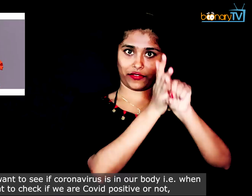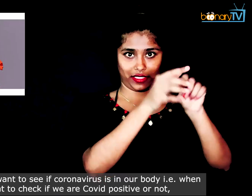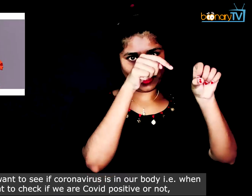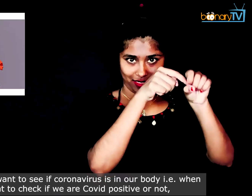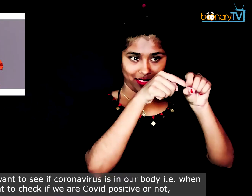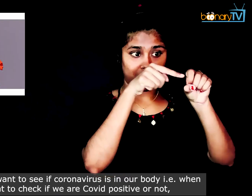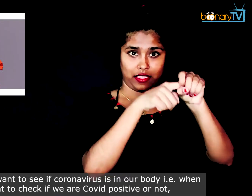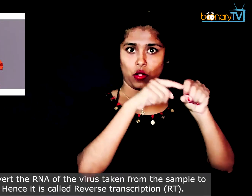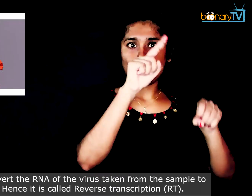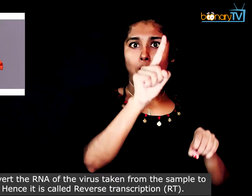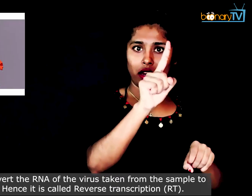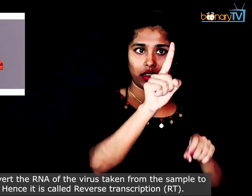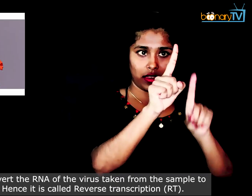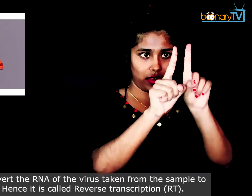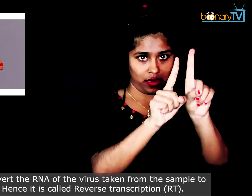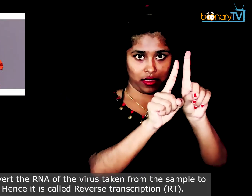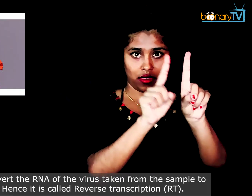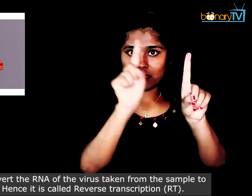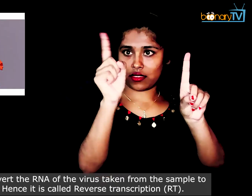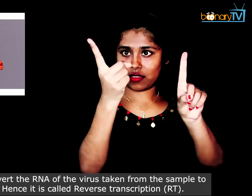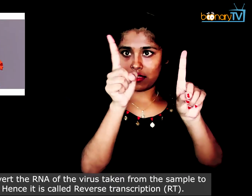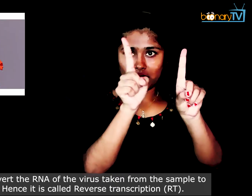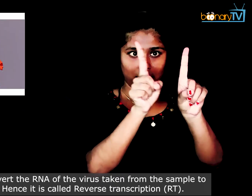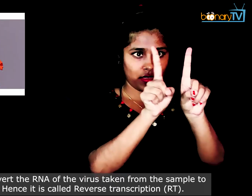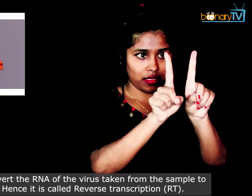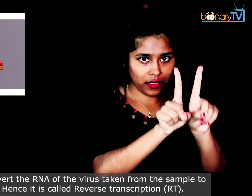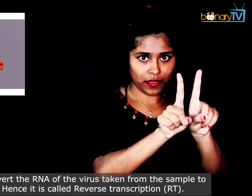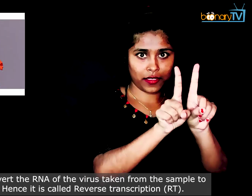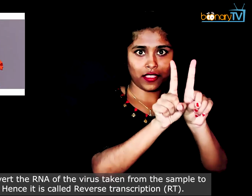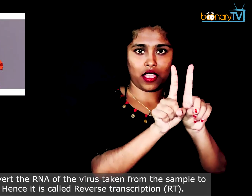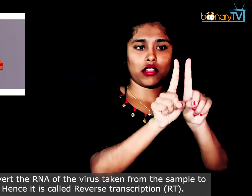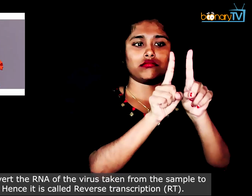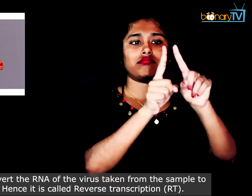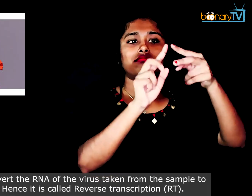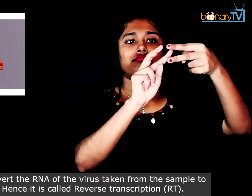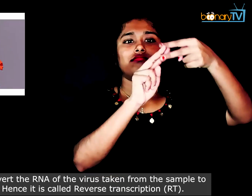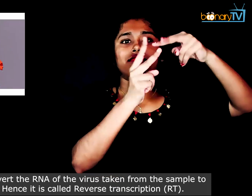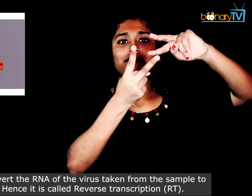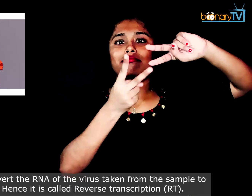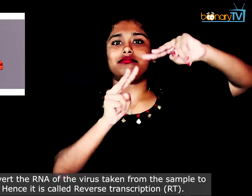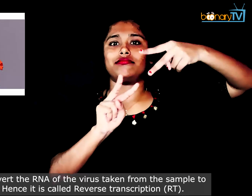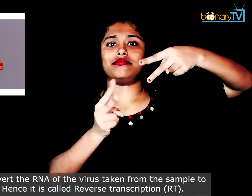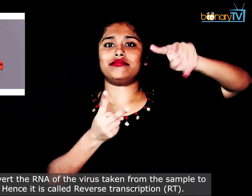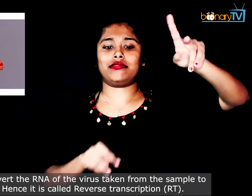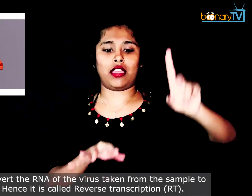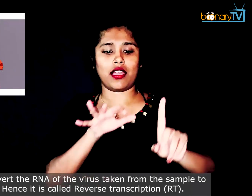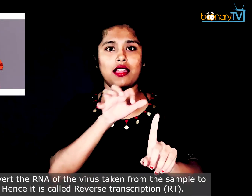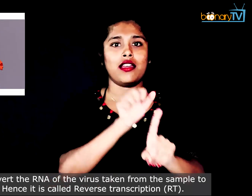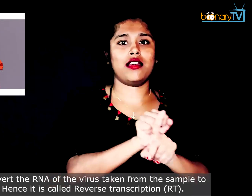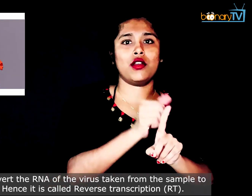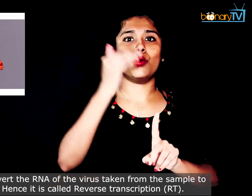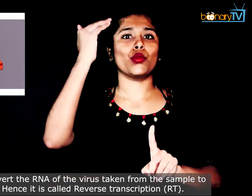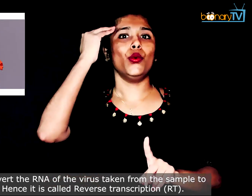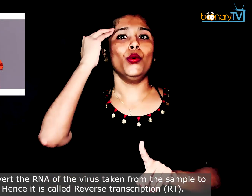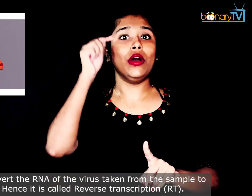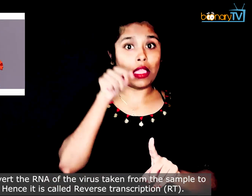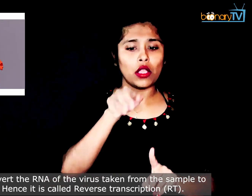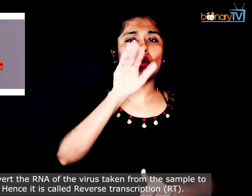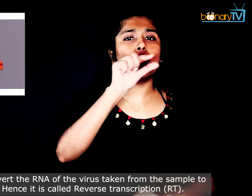not, we need to convert the RNA of the virus taken from the sample to DNA back. Hence, it is called